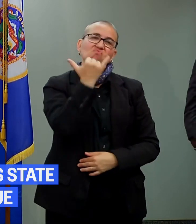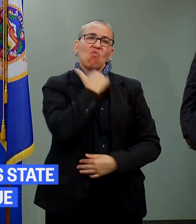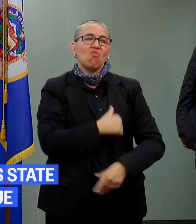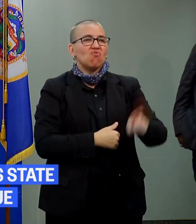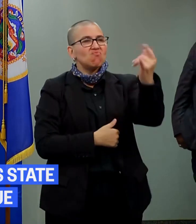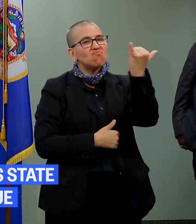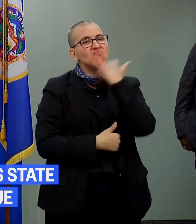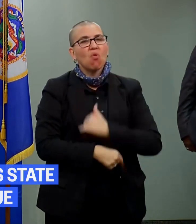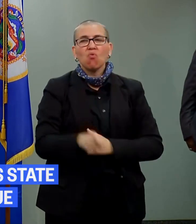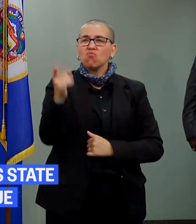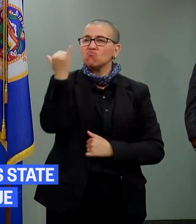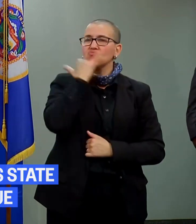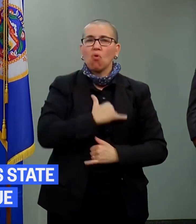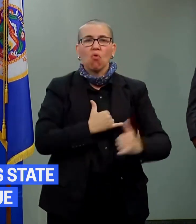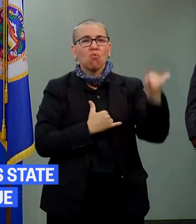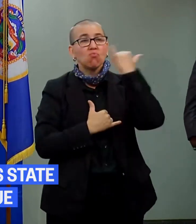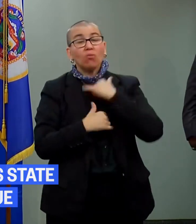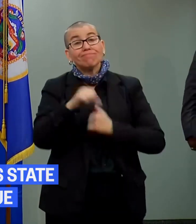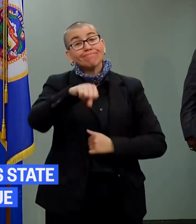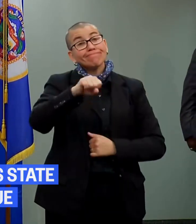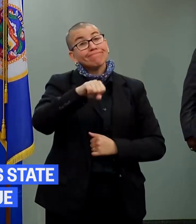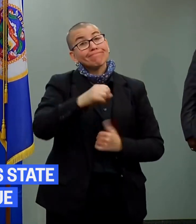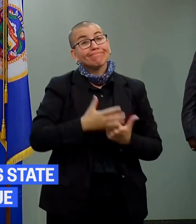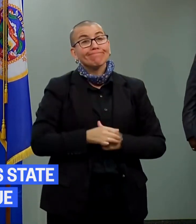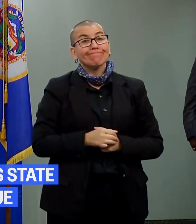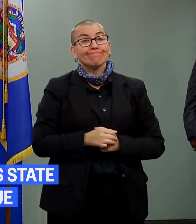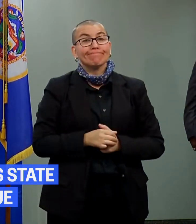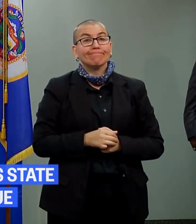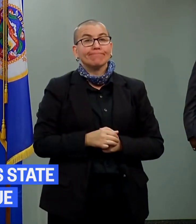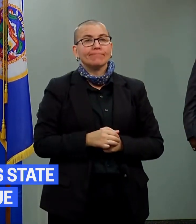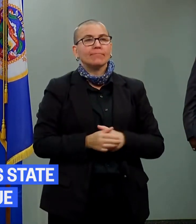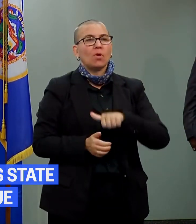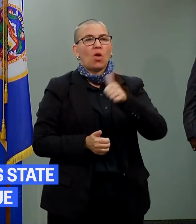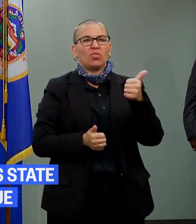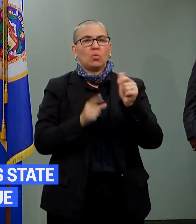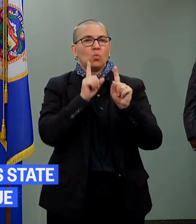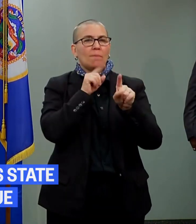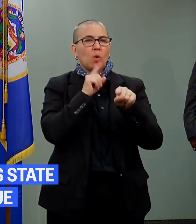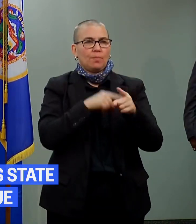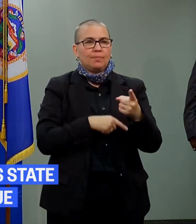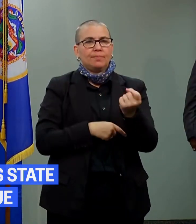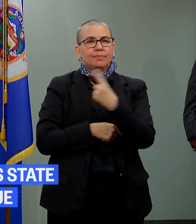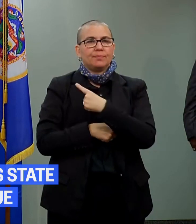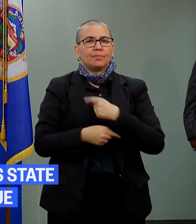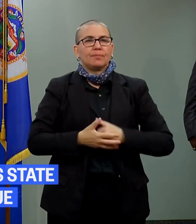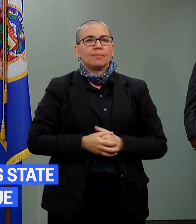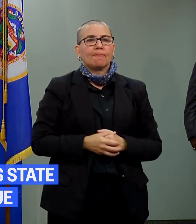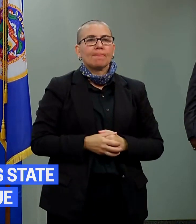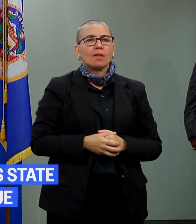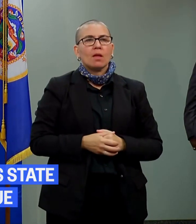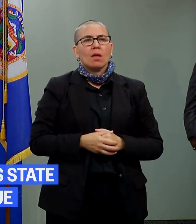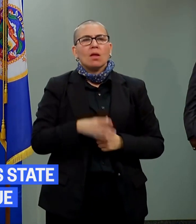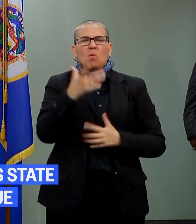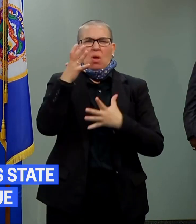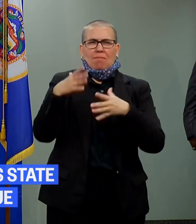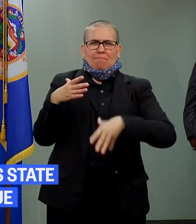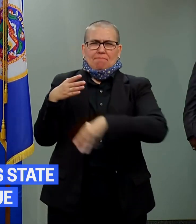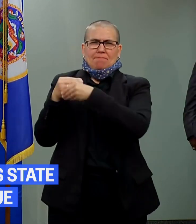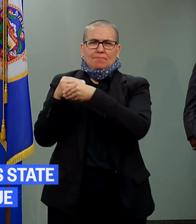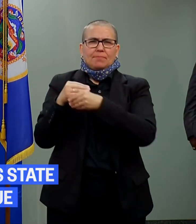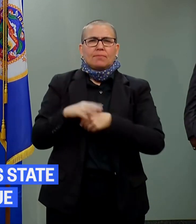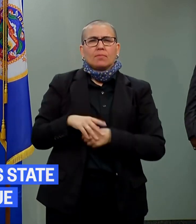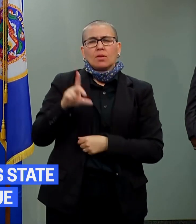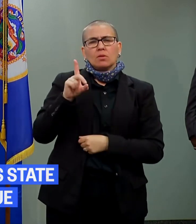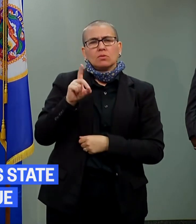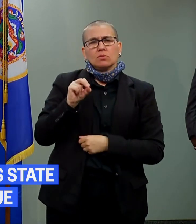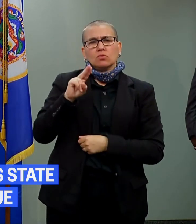I hear them. So any other? Yes, Governor, if I can ask a follow-up to Peter's question. This is from Doug Glass at the